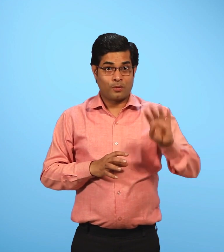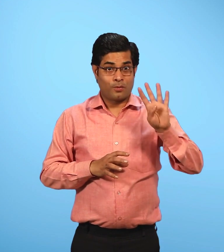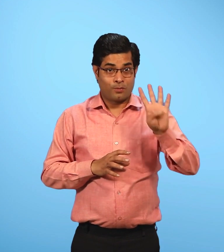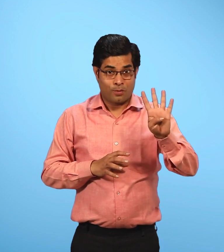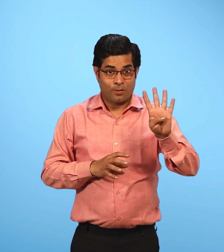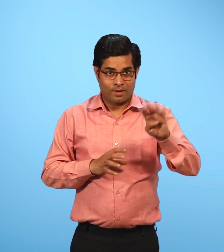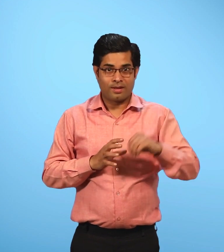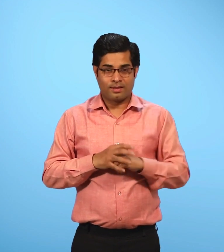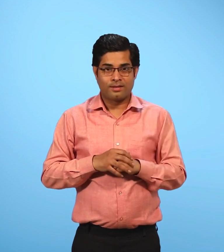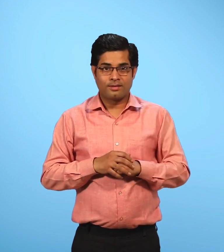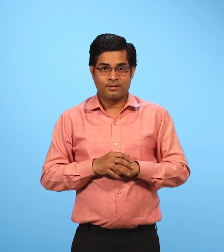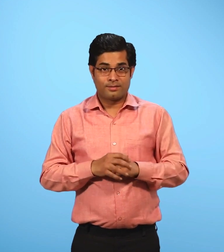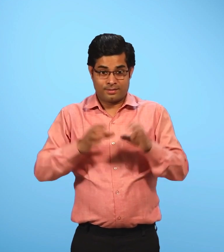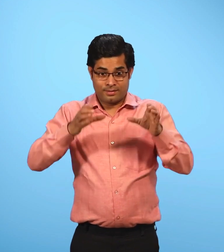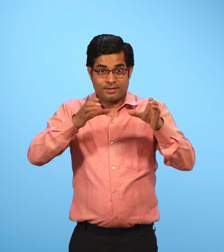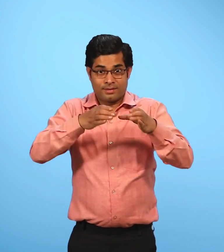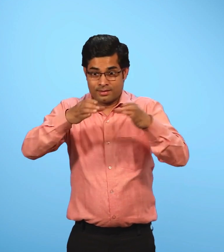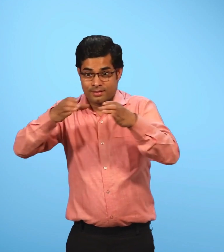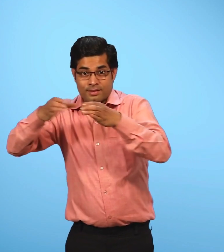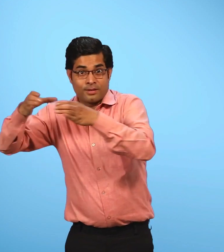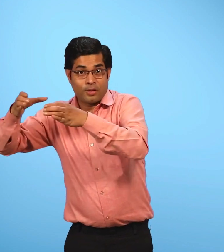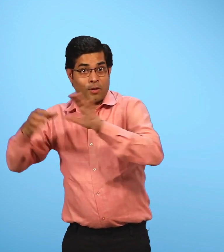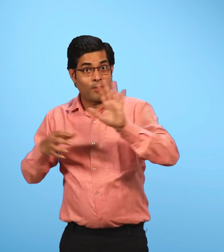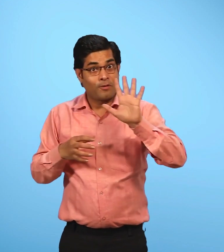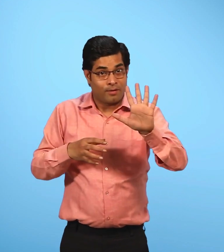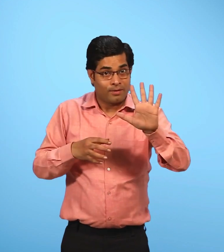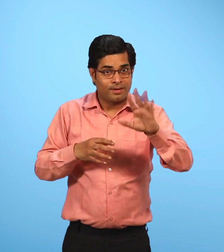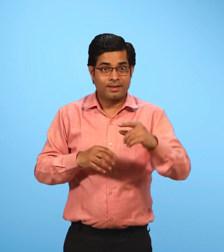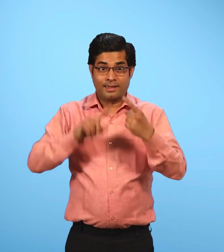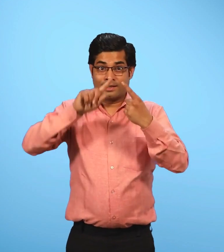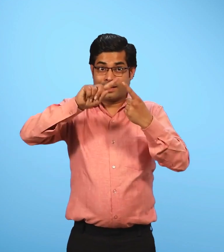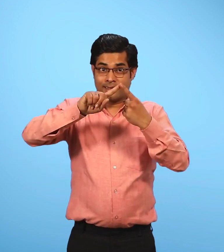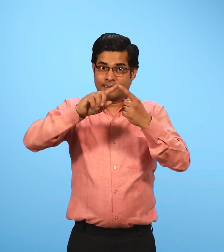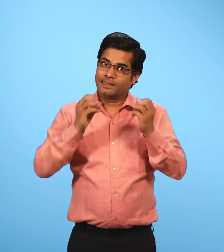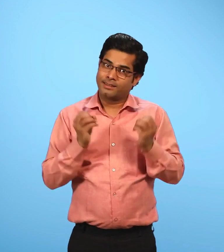2. Let's create a pyramid.